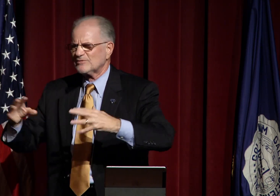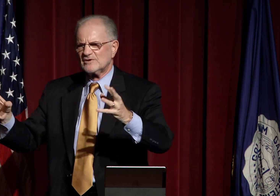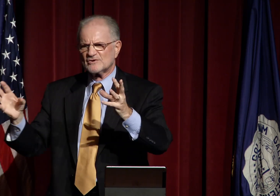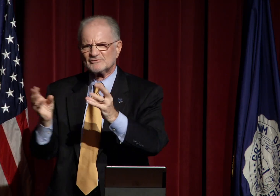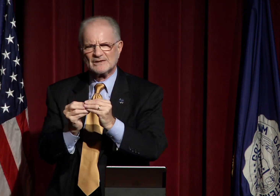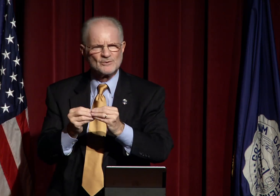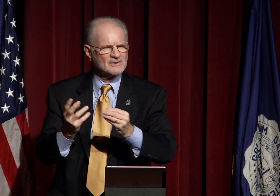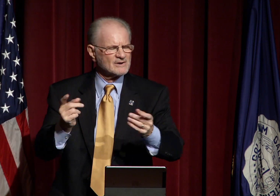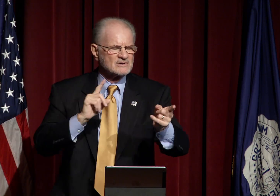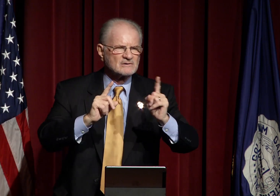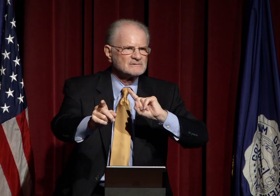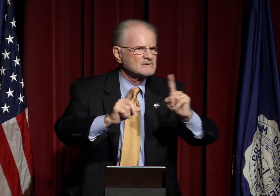success stories.